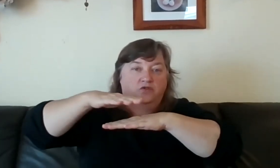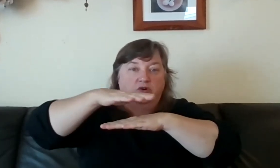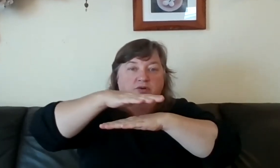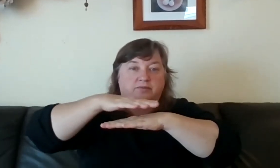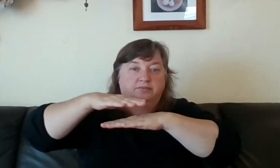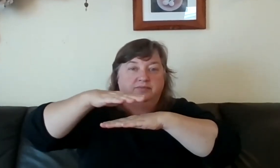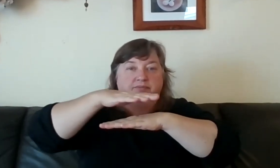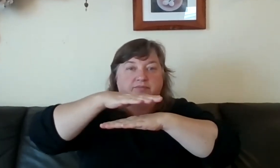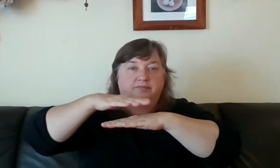Over.